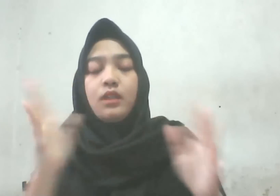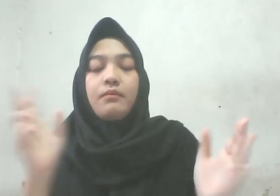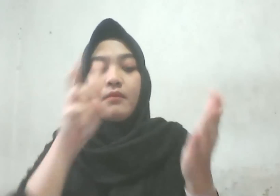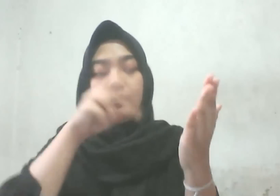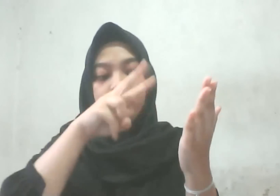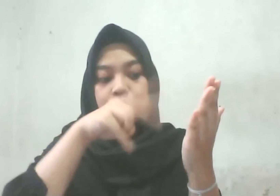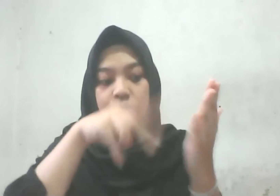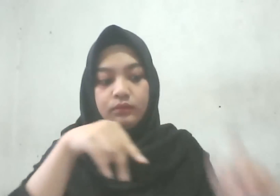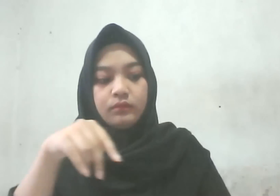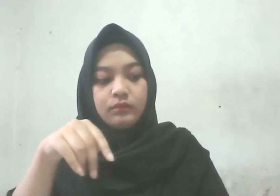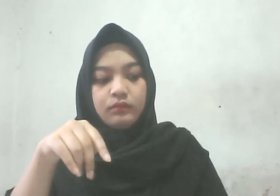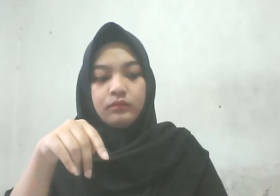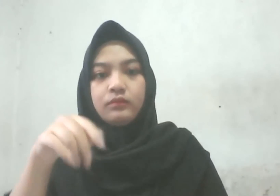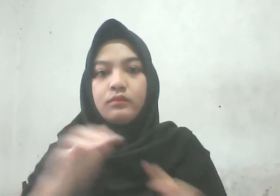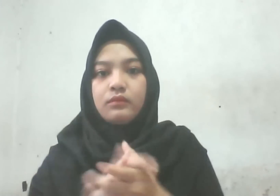or maybe